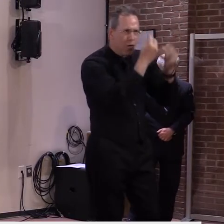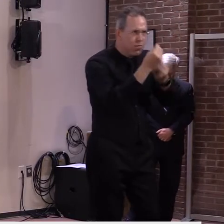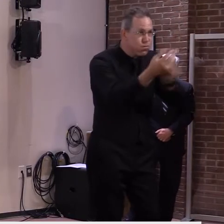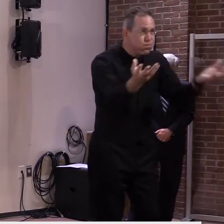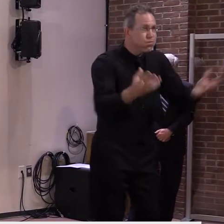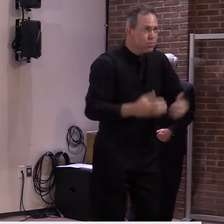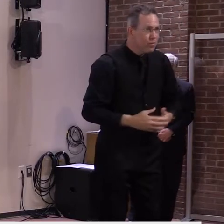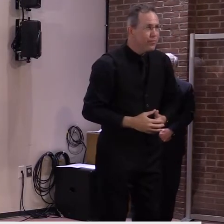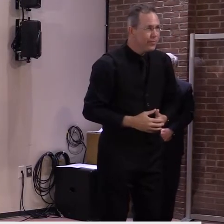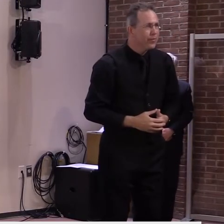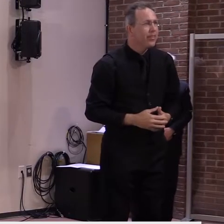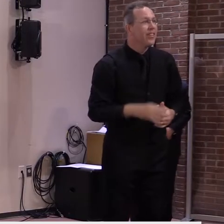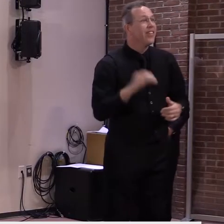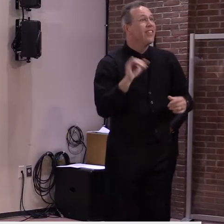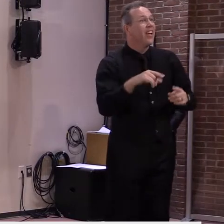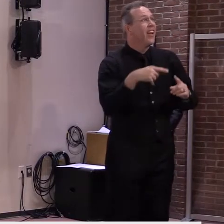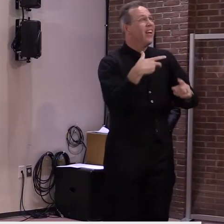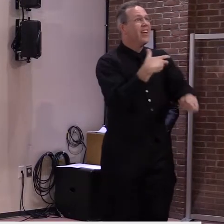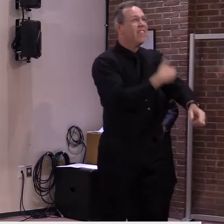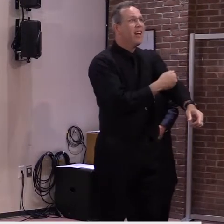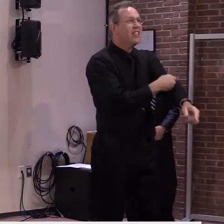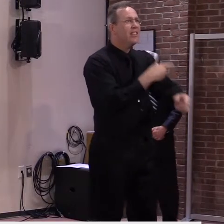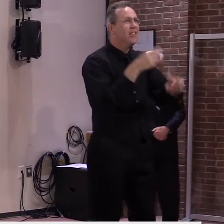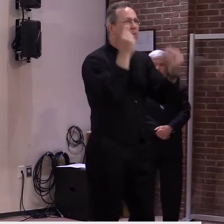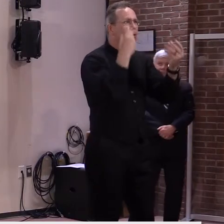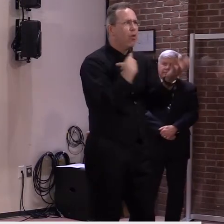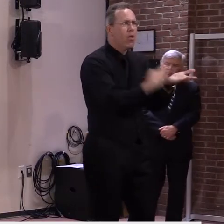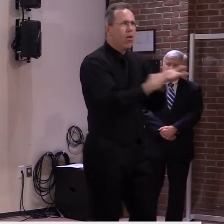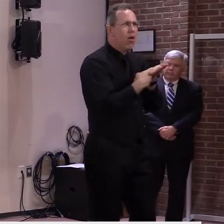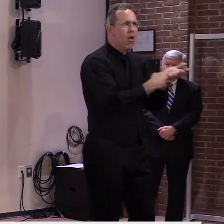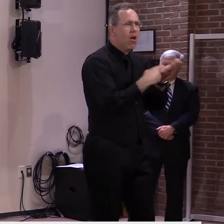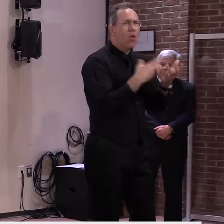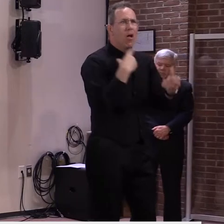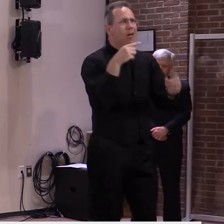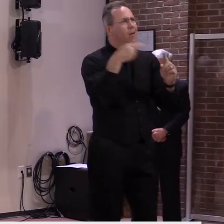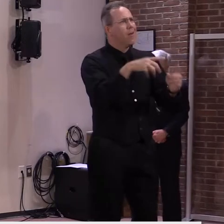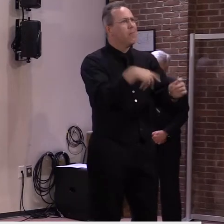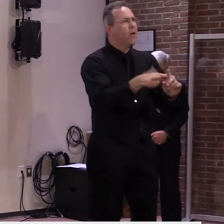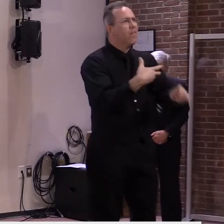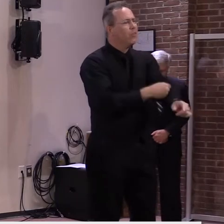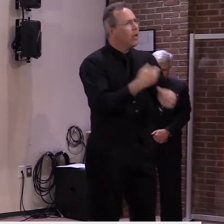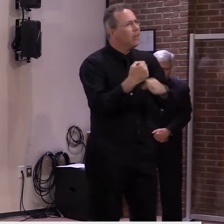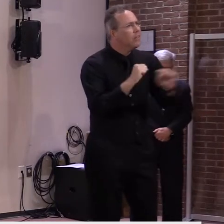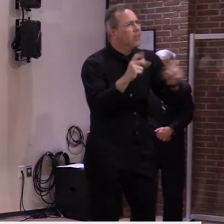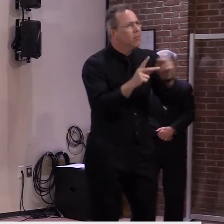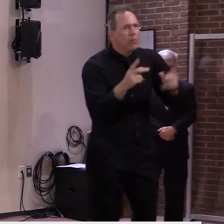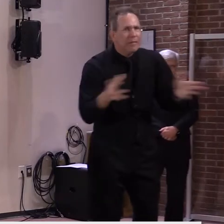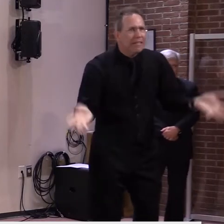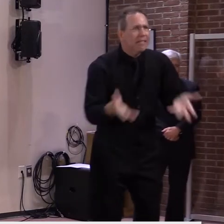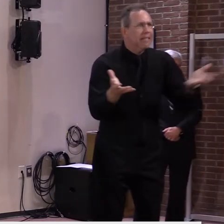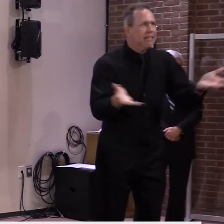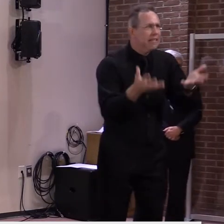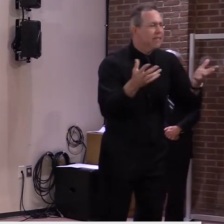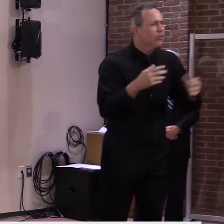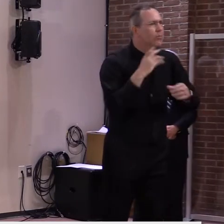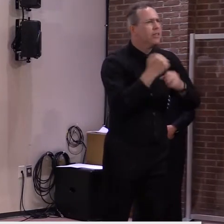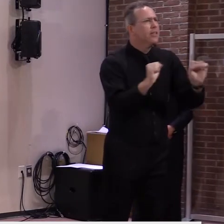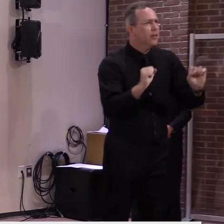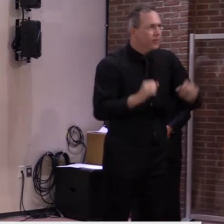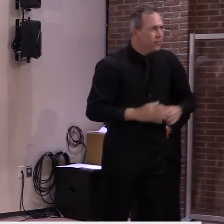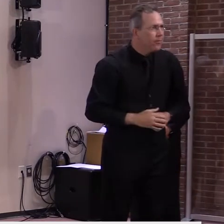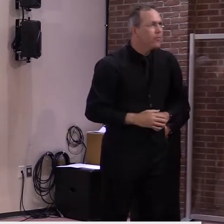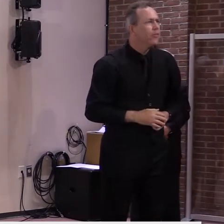safely participate in activities without masking. She made clear this was a decision driven by the